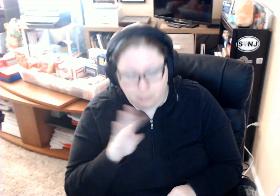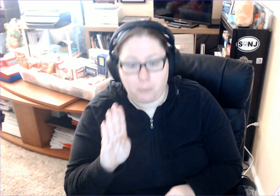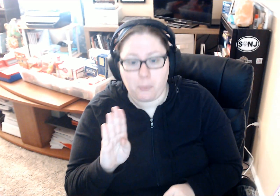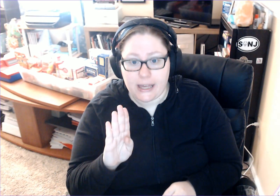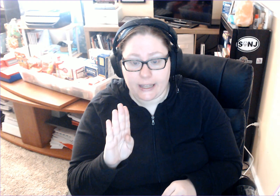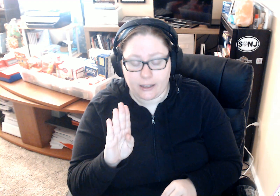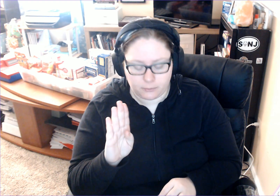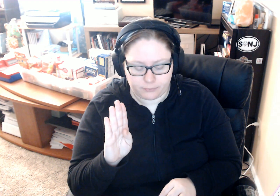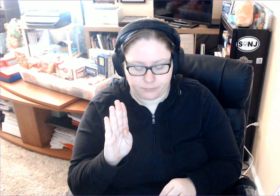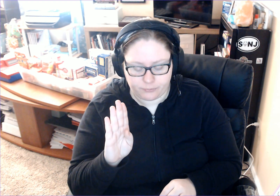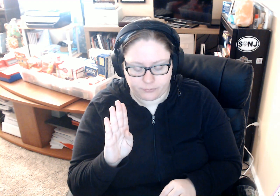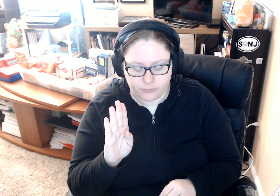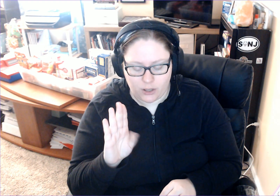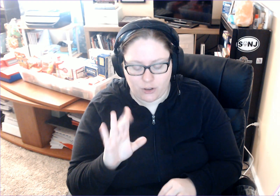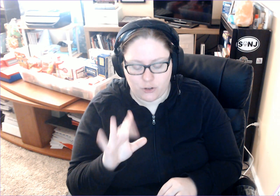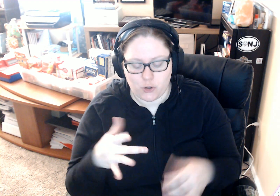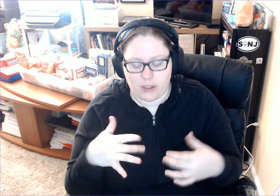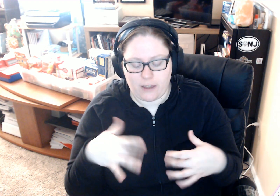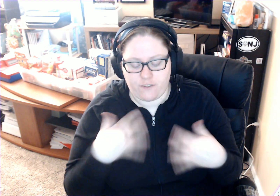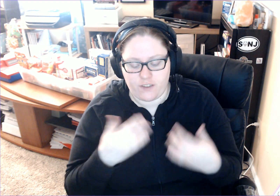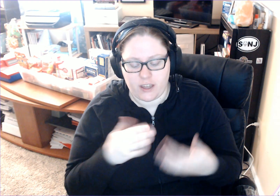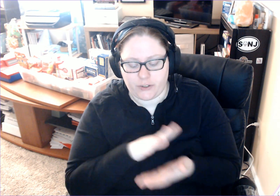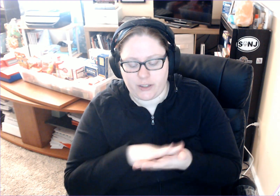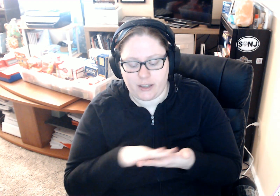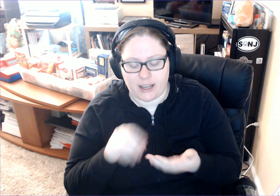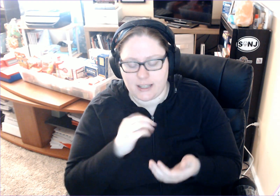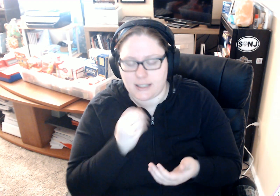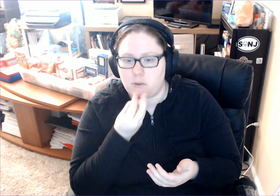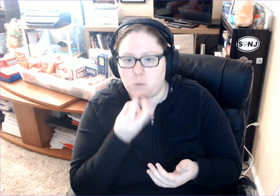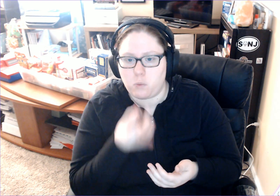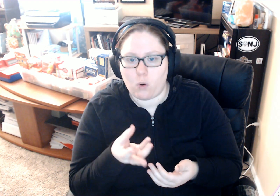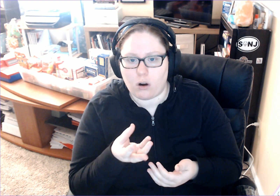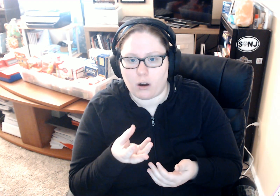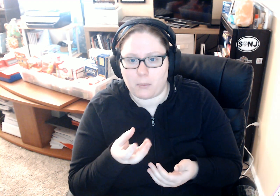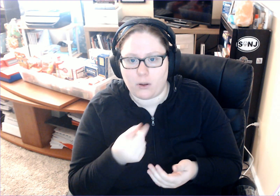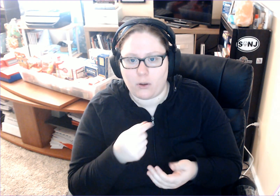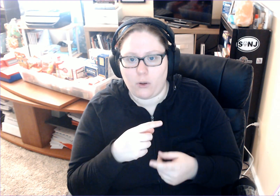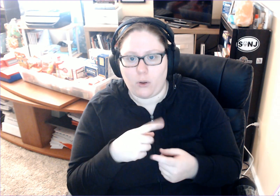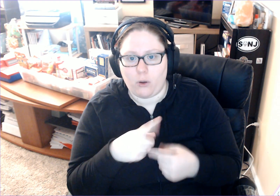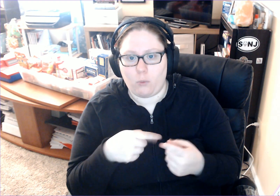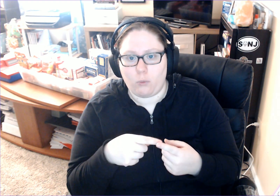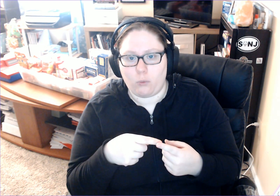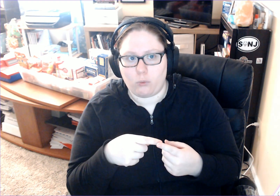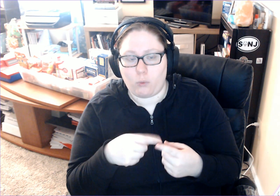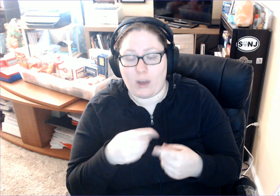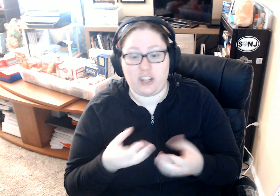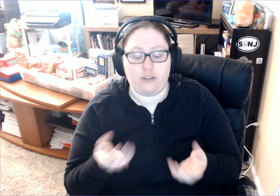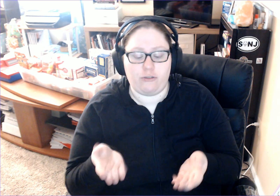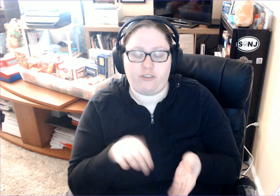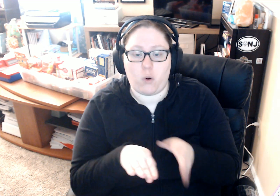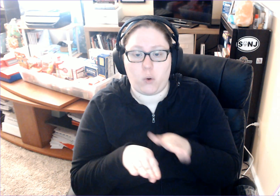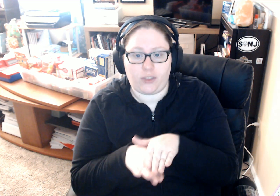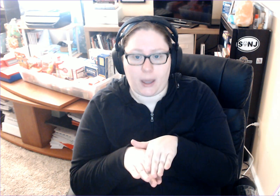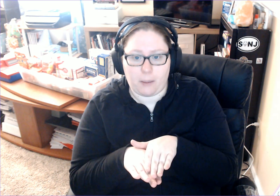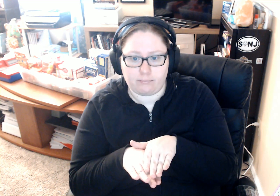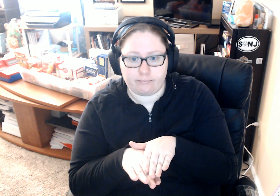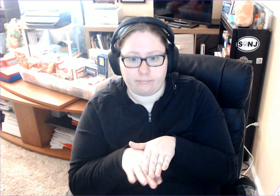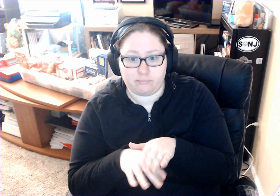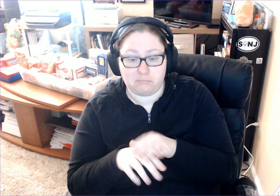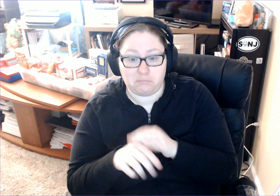B. So they feel nice and warm when you fold them. Is